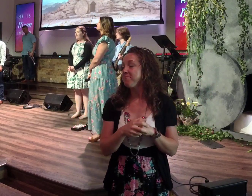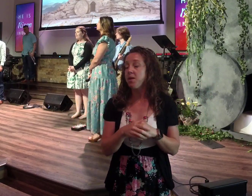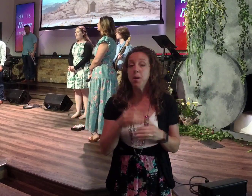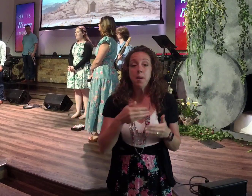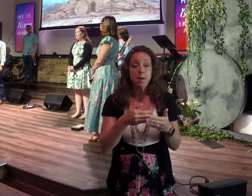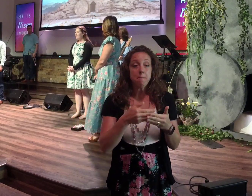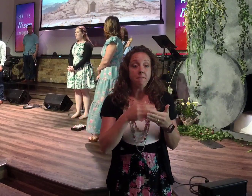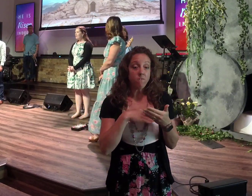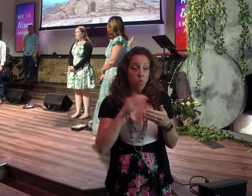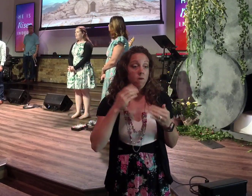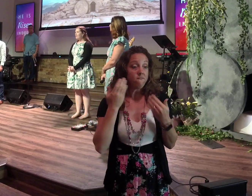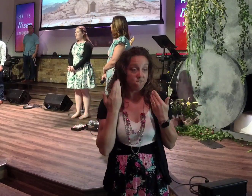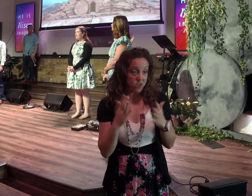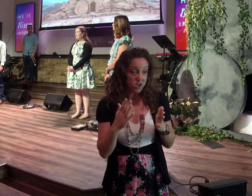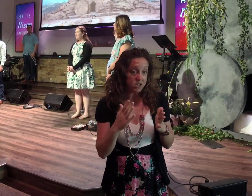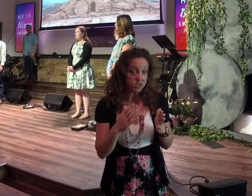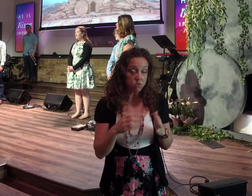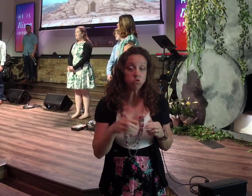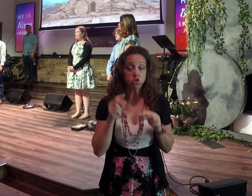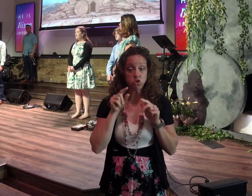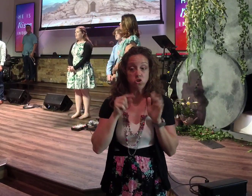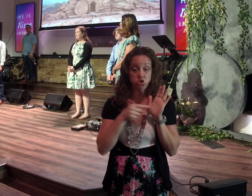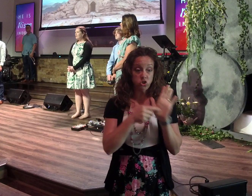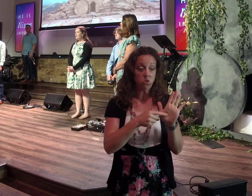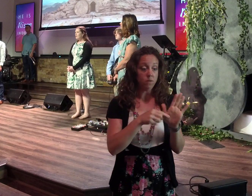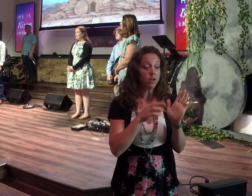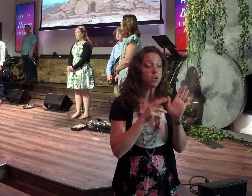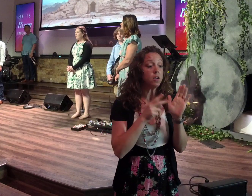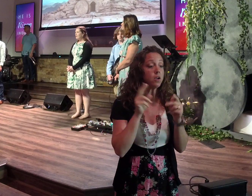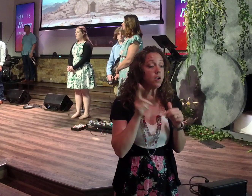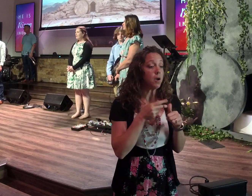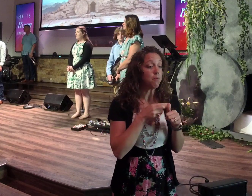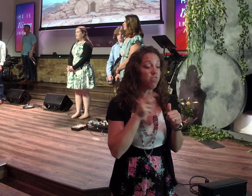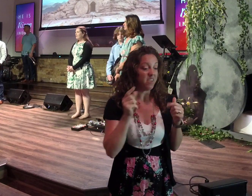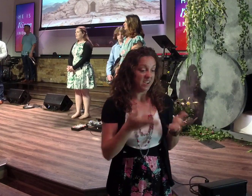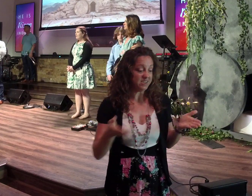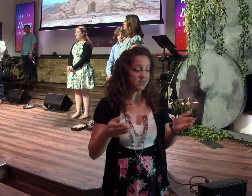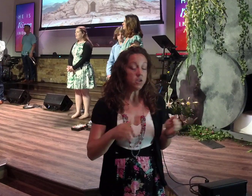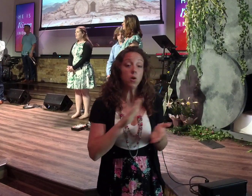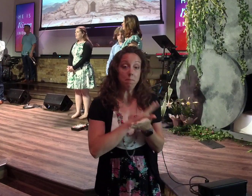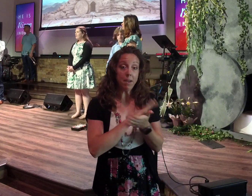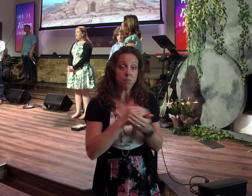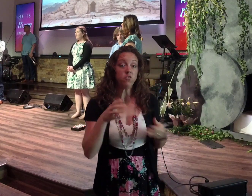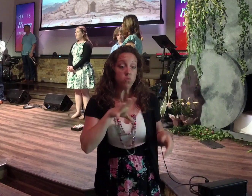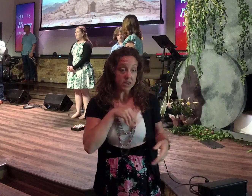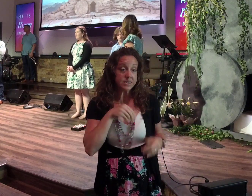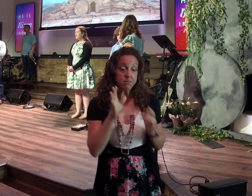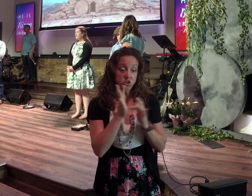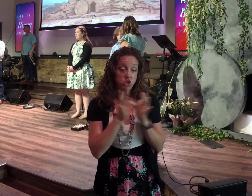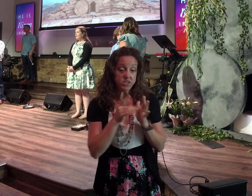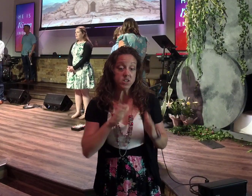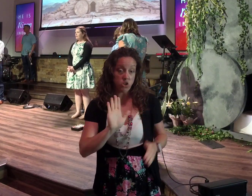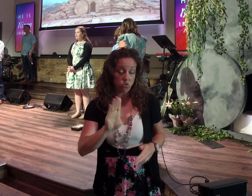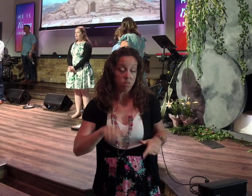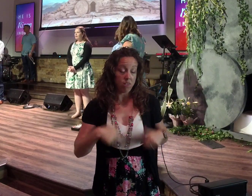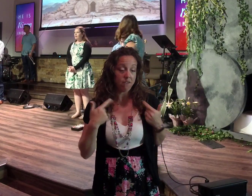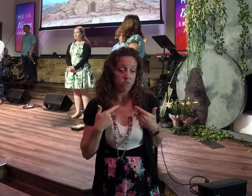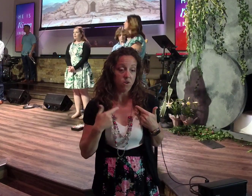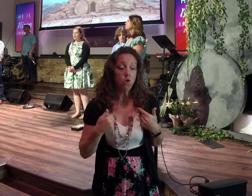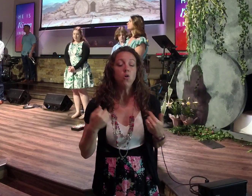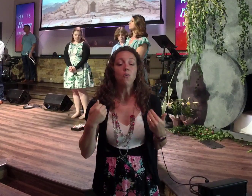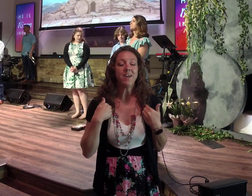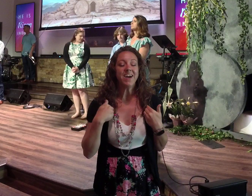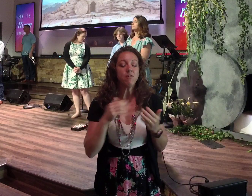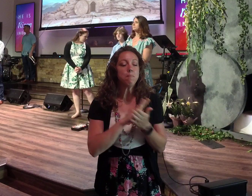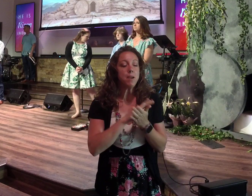Before we conclude, I just want to draw your attention to a few things on your handout. If you made the decision today to accept Jesus into your life, we have a card here